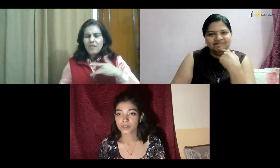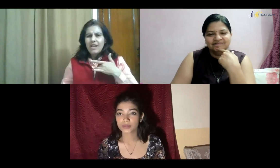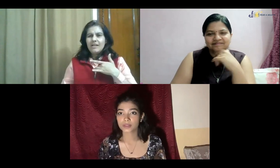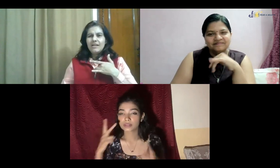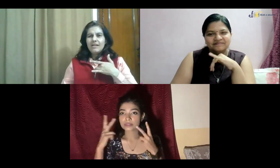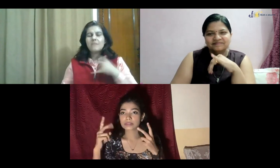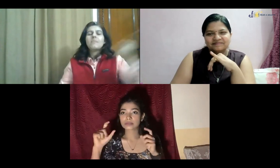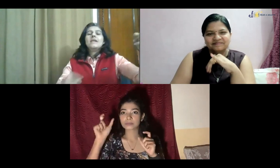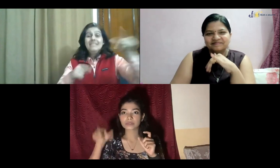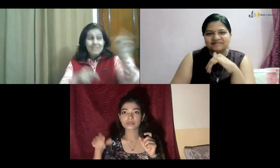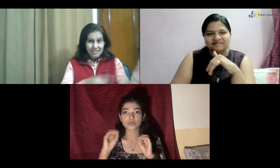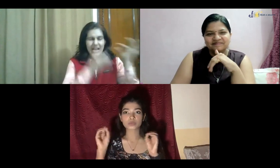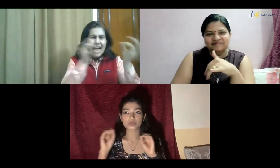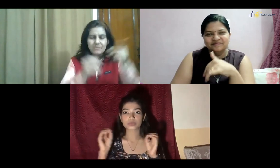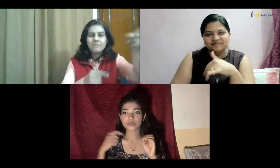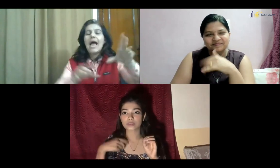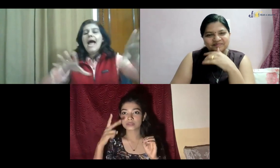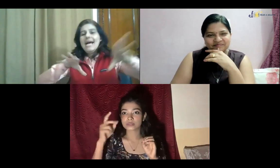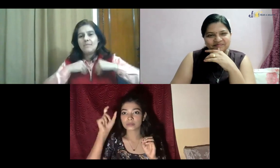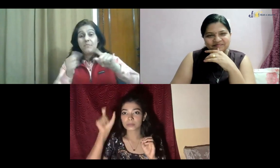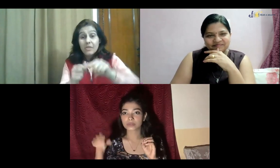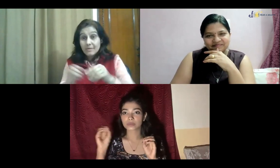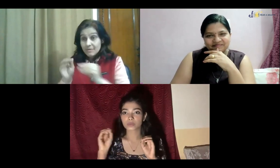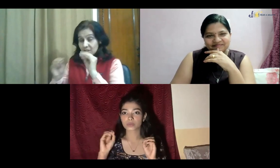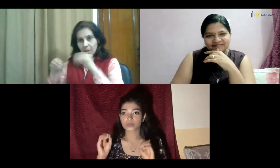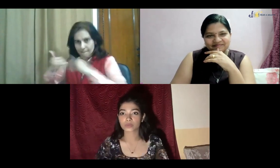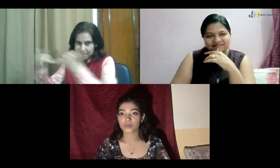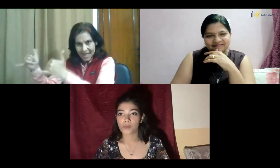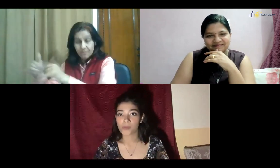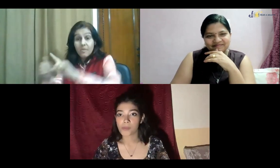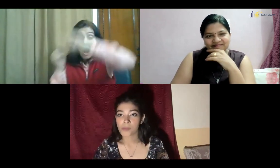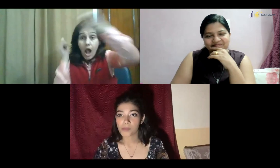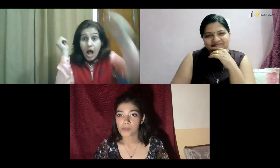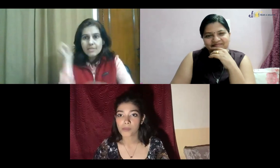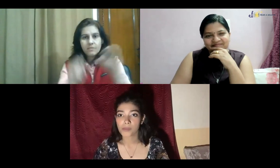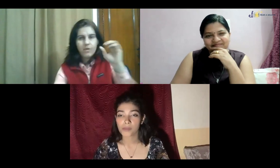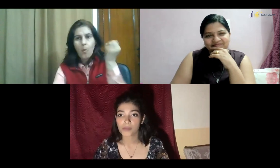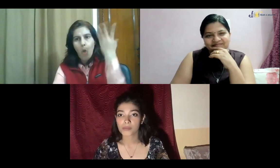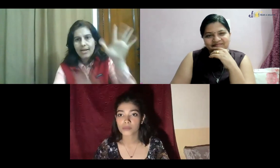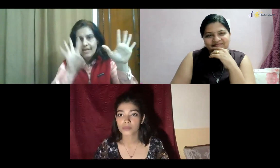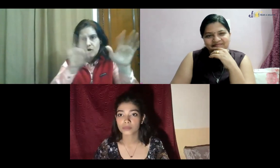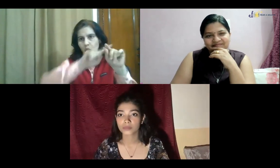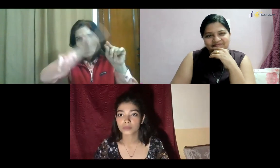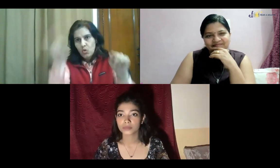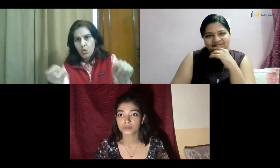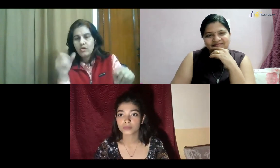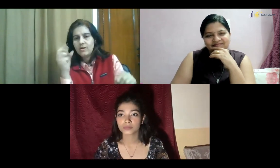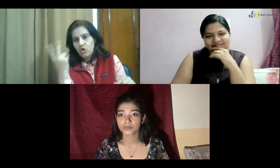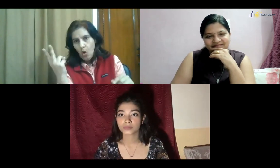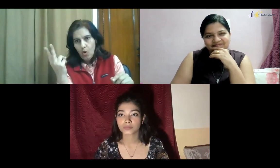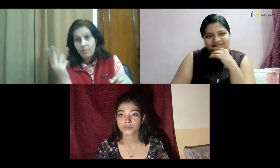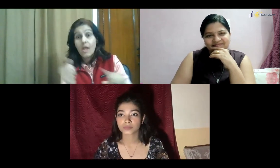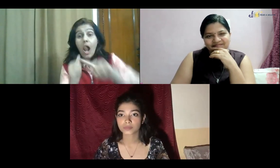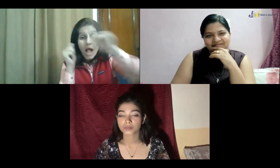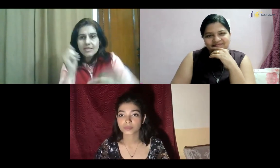there. I was only one deaf student over there. So they explained, then they accepted. So when we were playing in